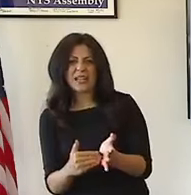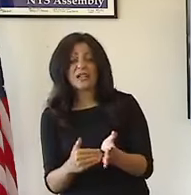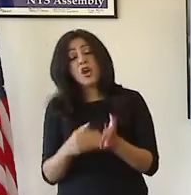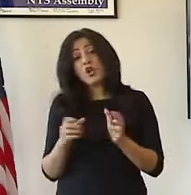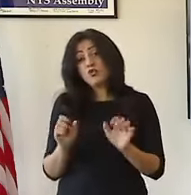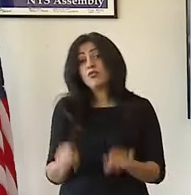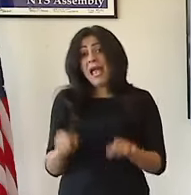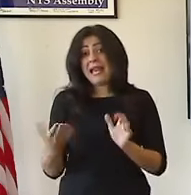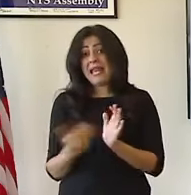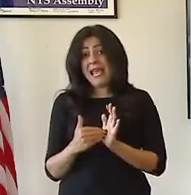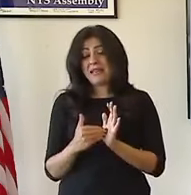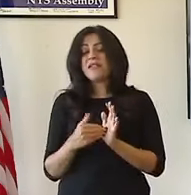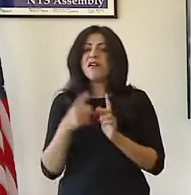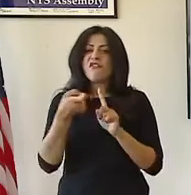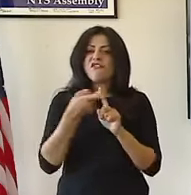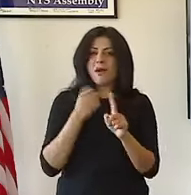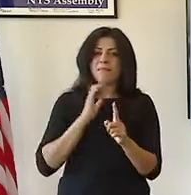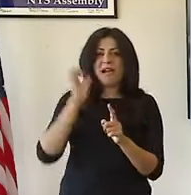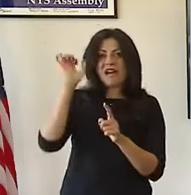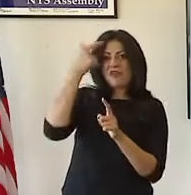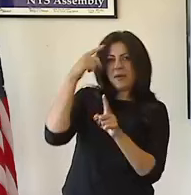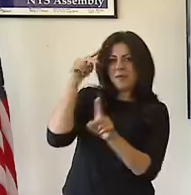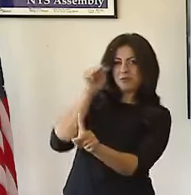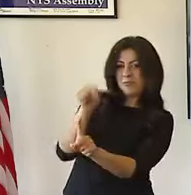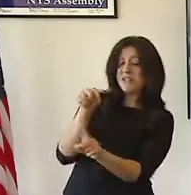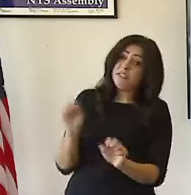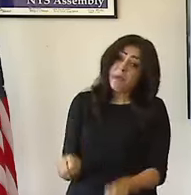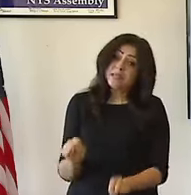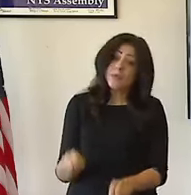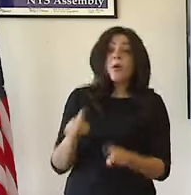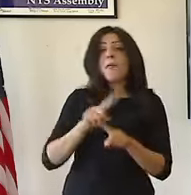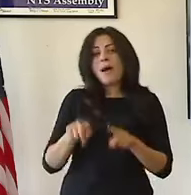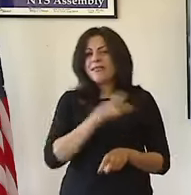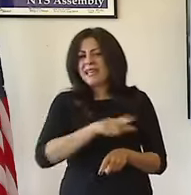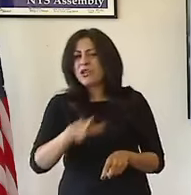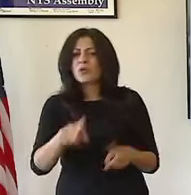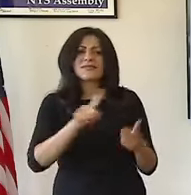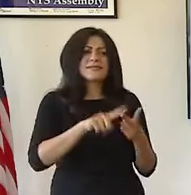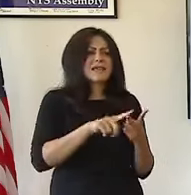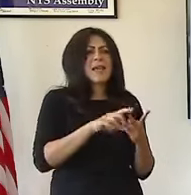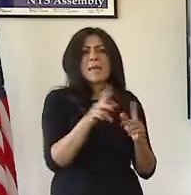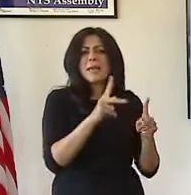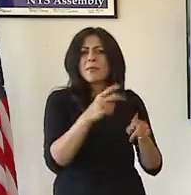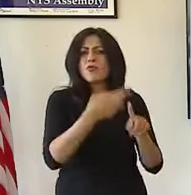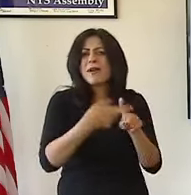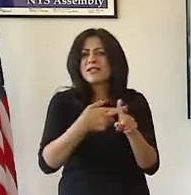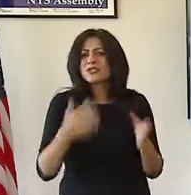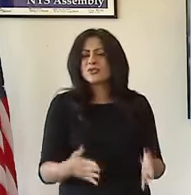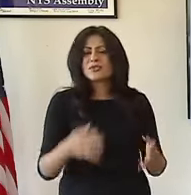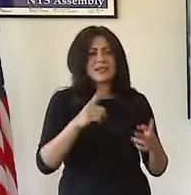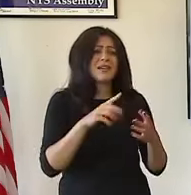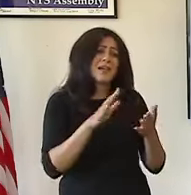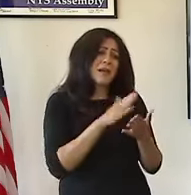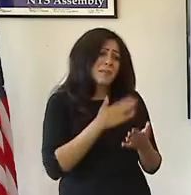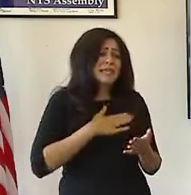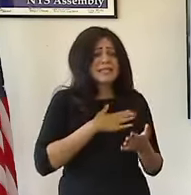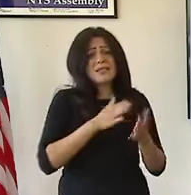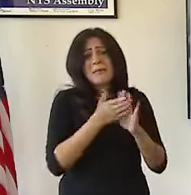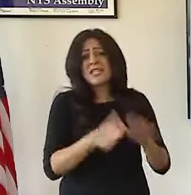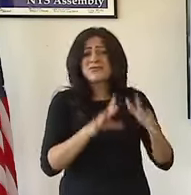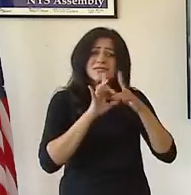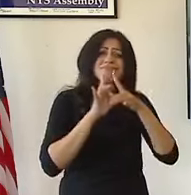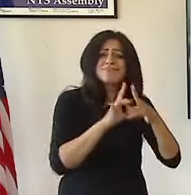do that from a governmental perspective. But I will say to landlords and tenants, please work it out. Landlords, please work it out. Right